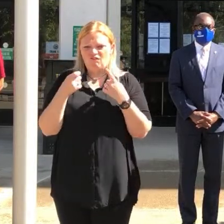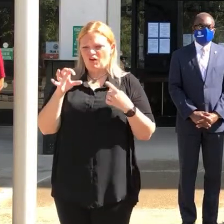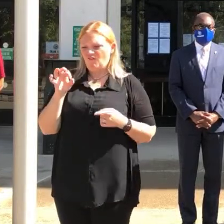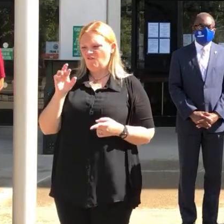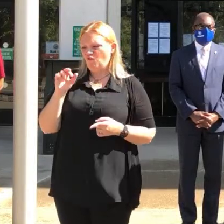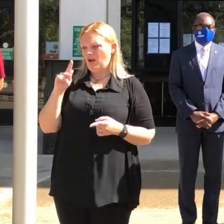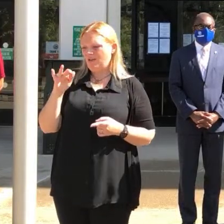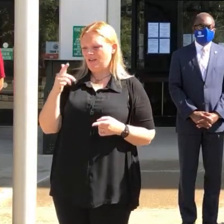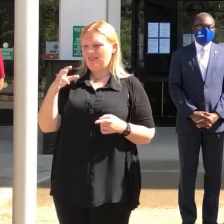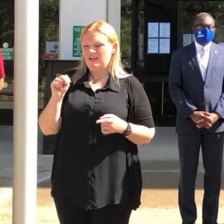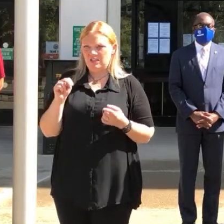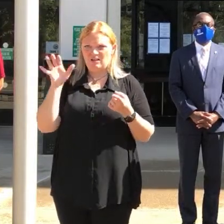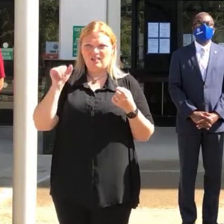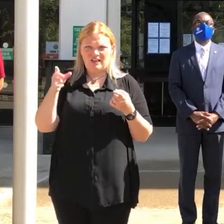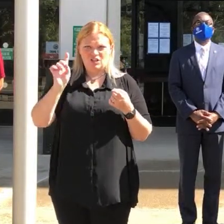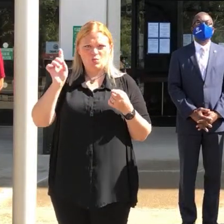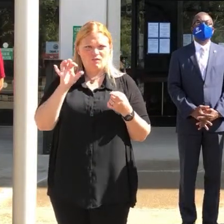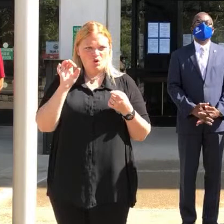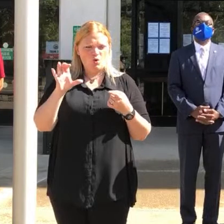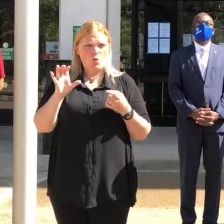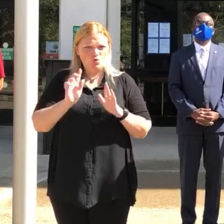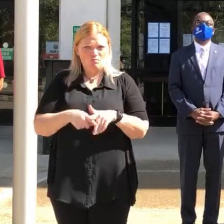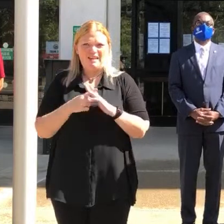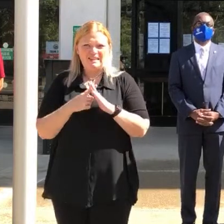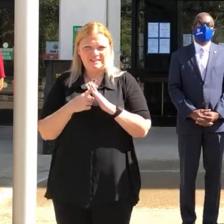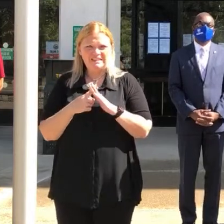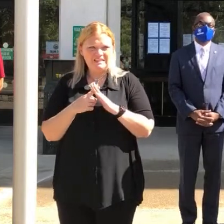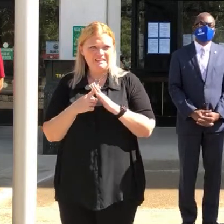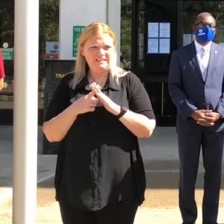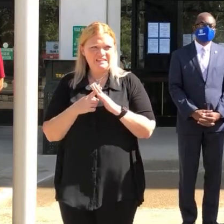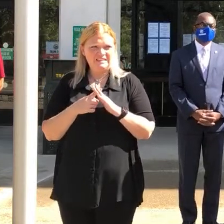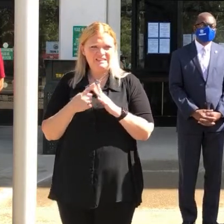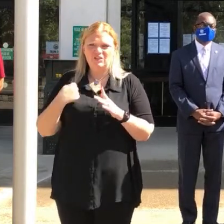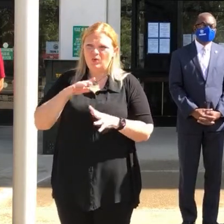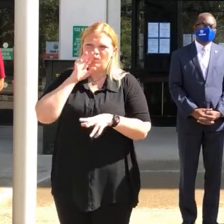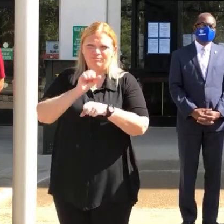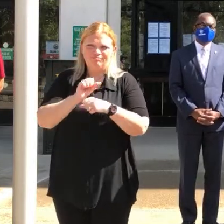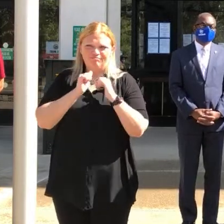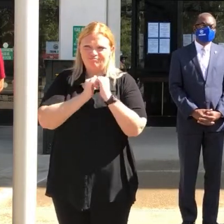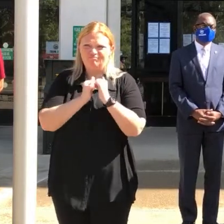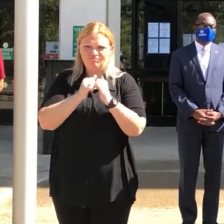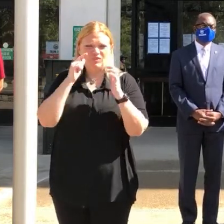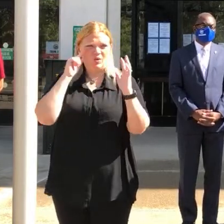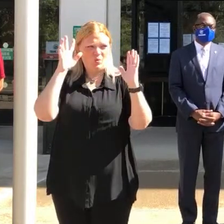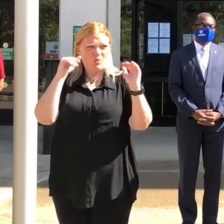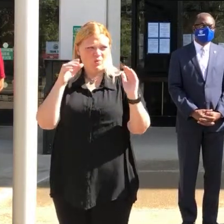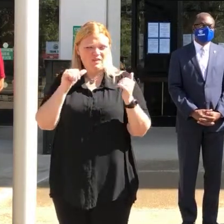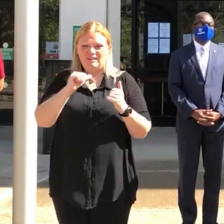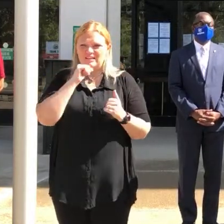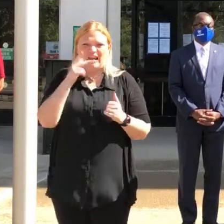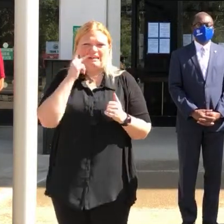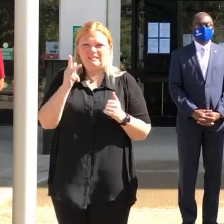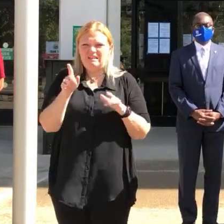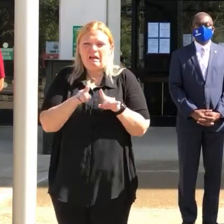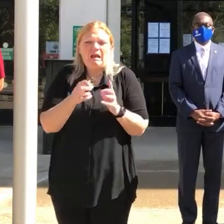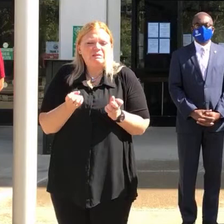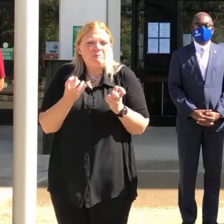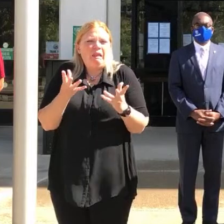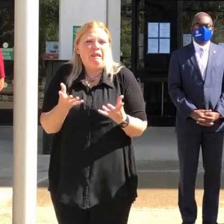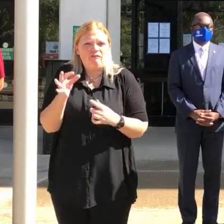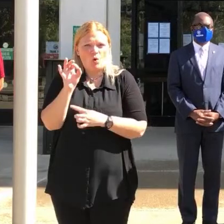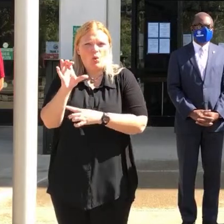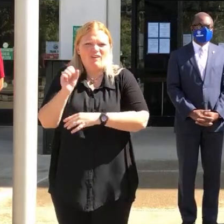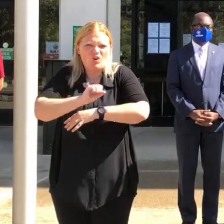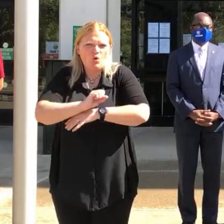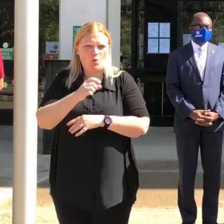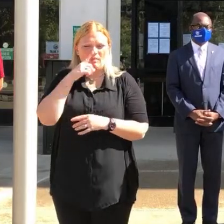Franklin is where the foreclosure begins. And we're going to work together, and hopefully we won't be seeing as many foreclosures